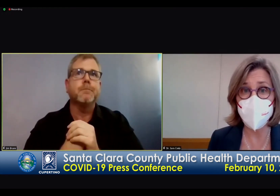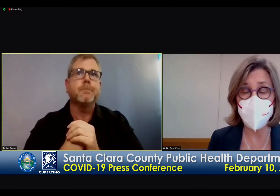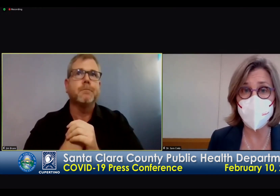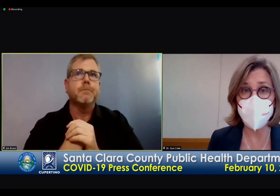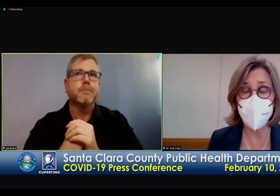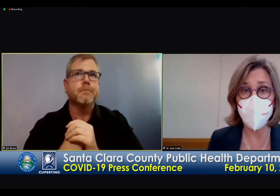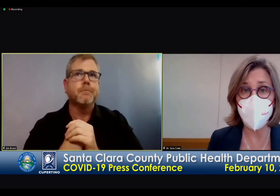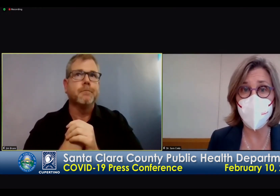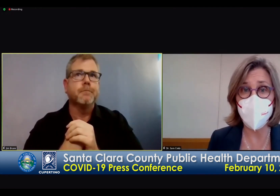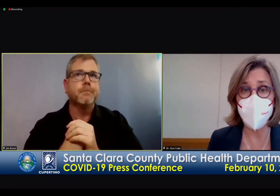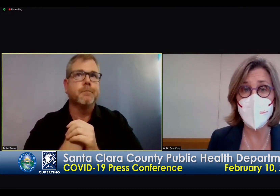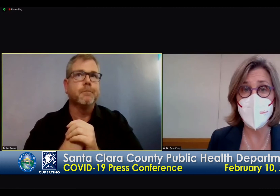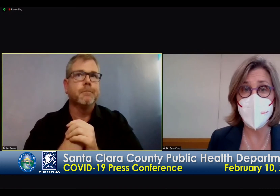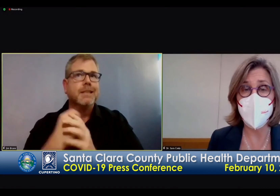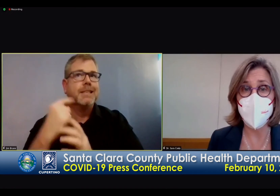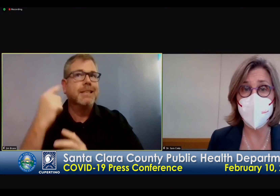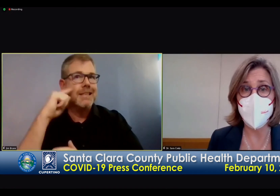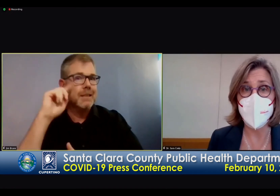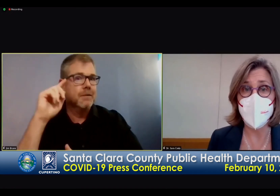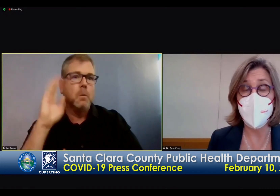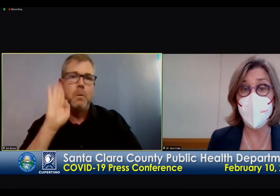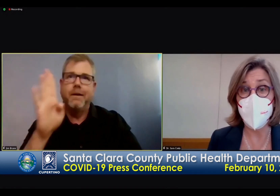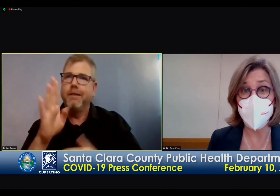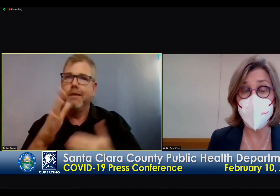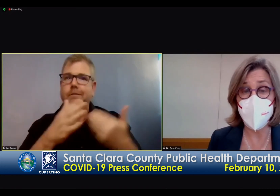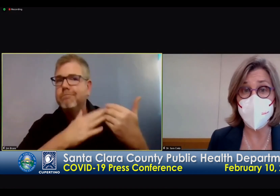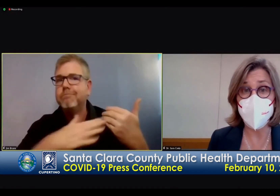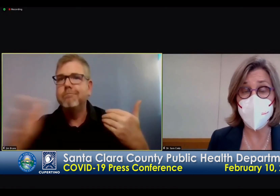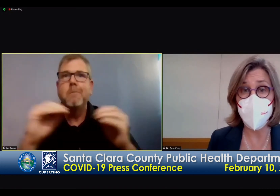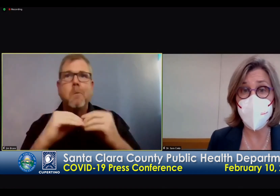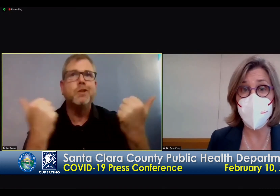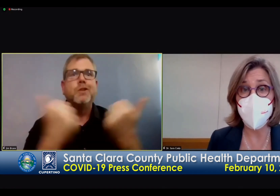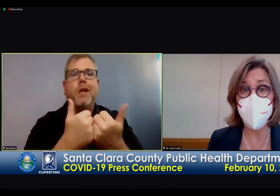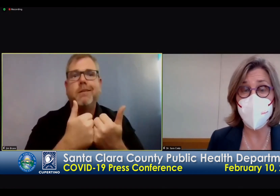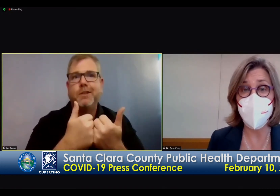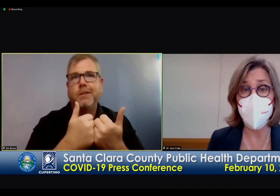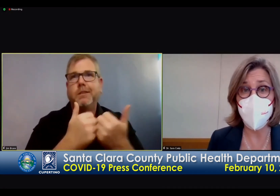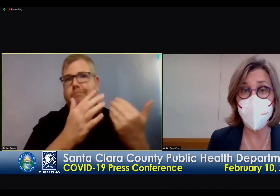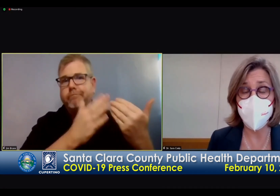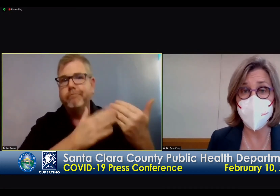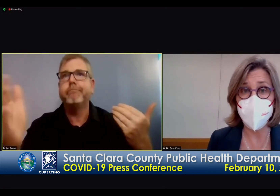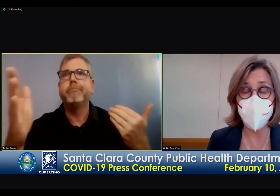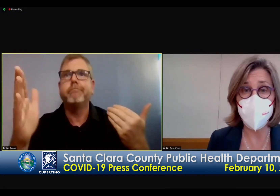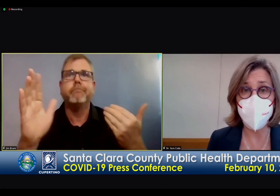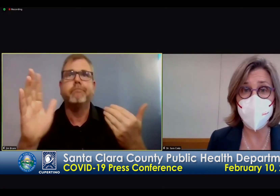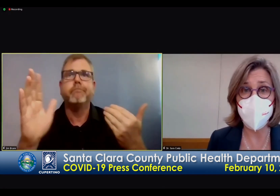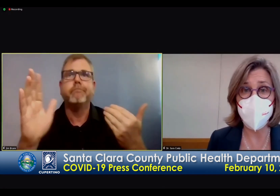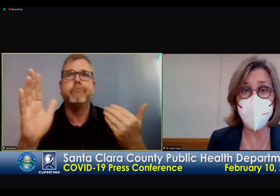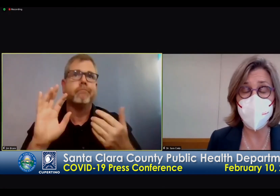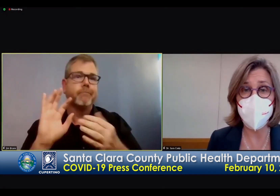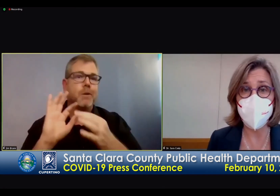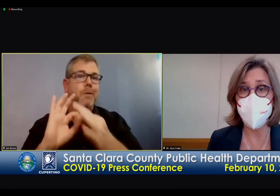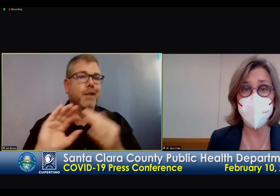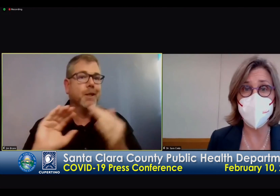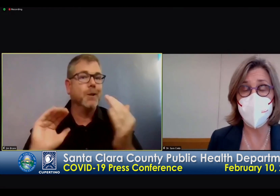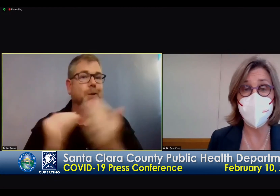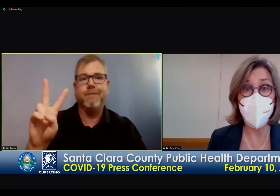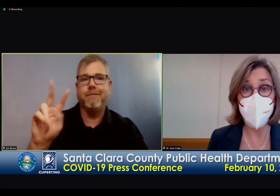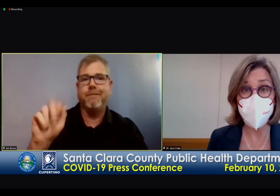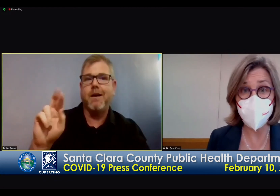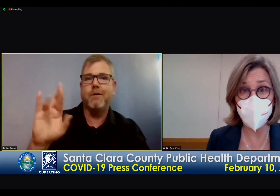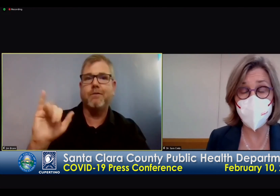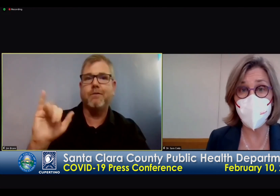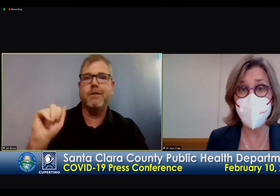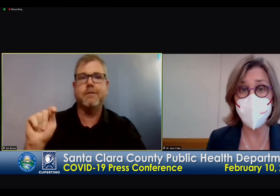of a challenge going forward with these new variants, you know, that may be coming